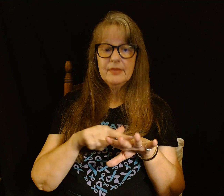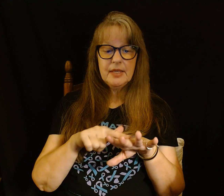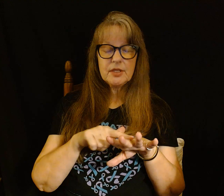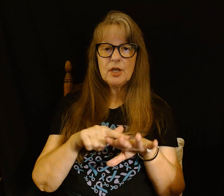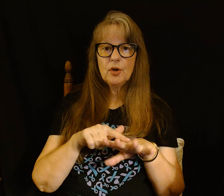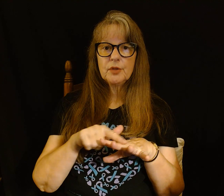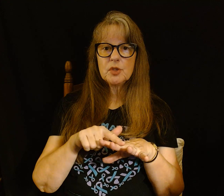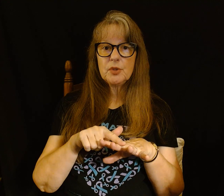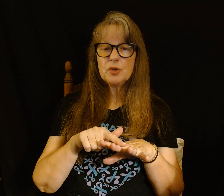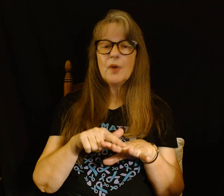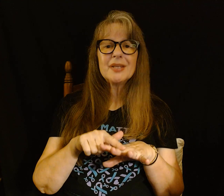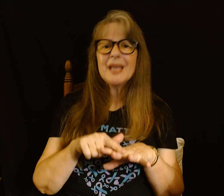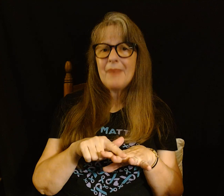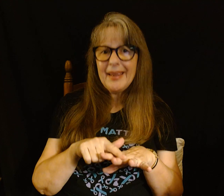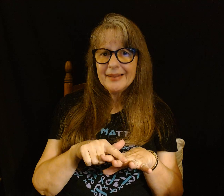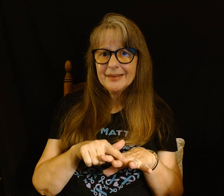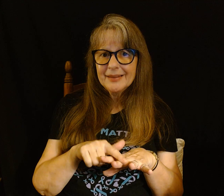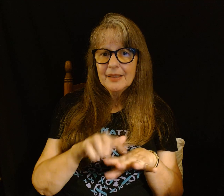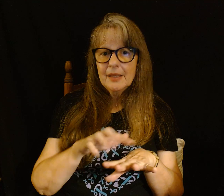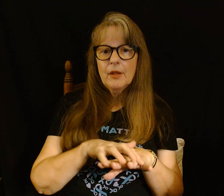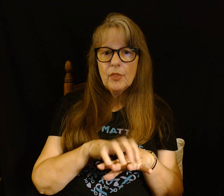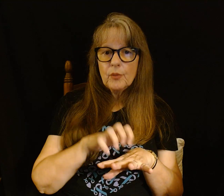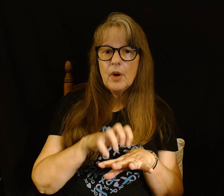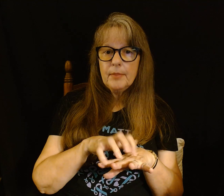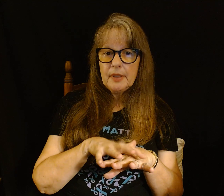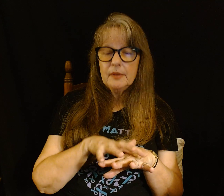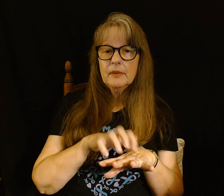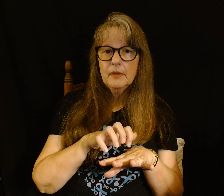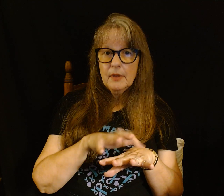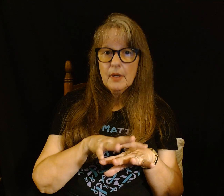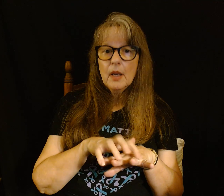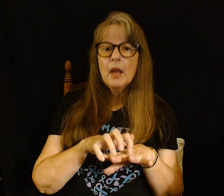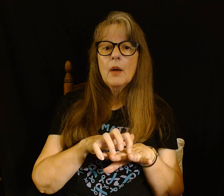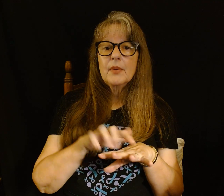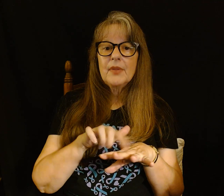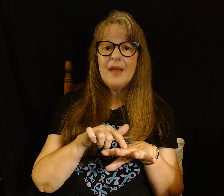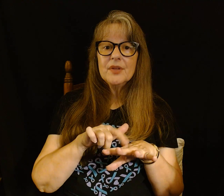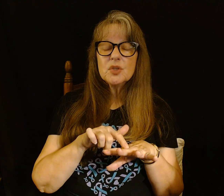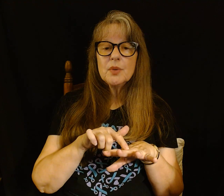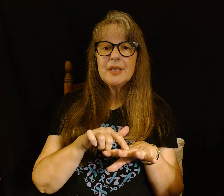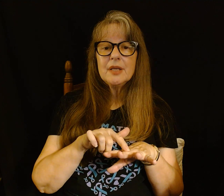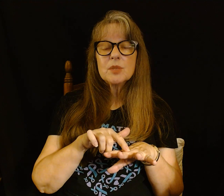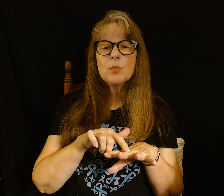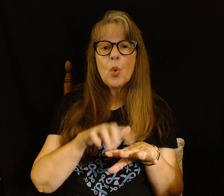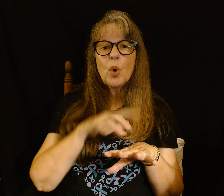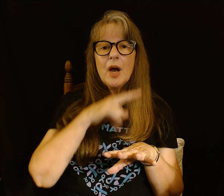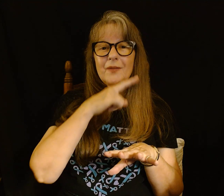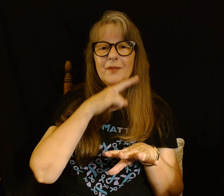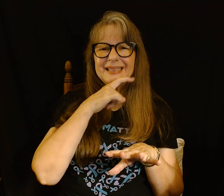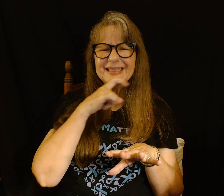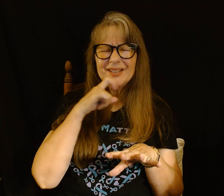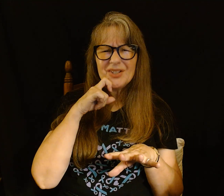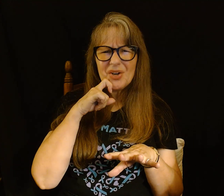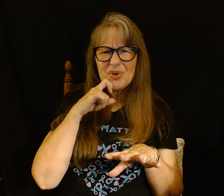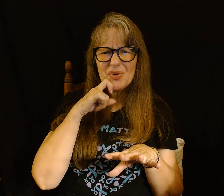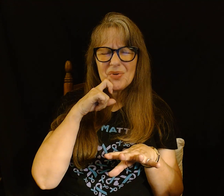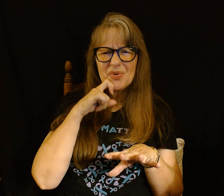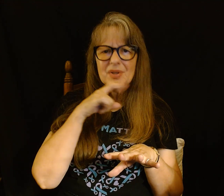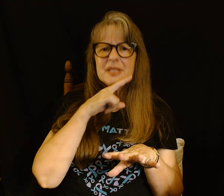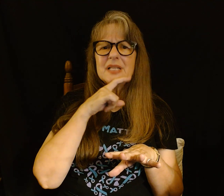He hurt this one too on the same hand, throbbing. Well, now this one is more of a dull. It's a